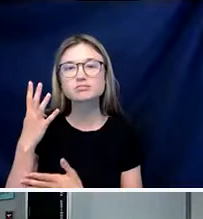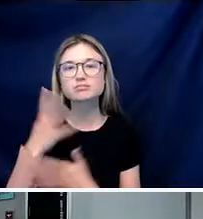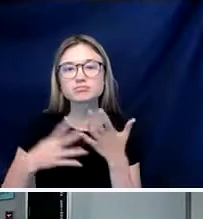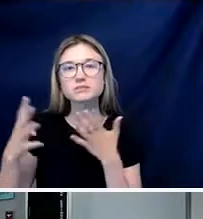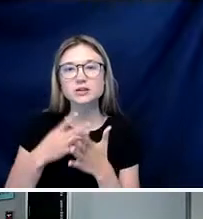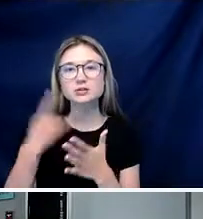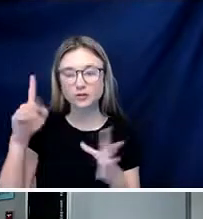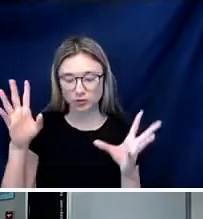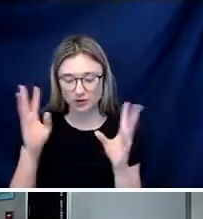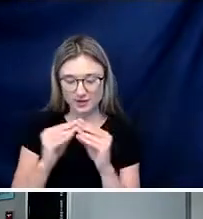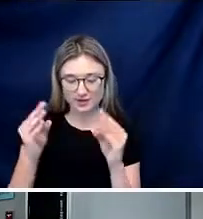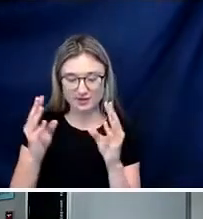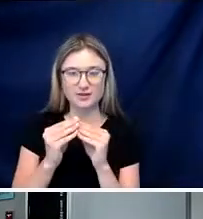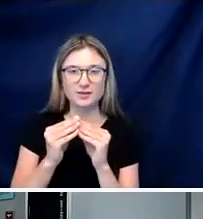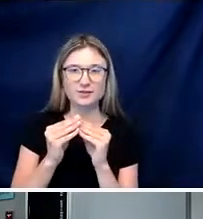GODA Conference,